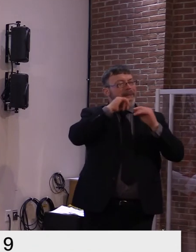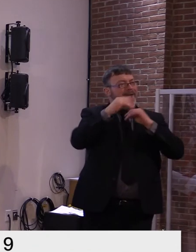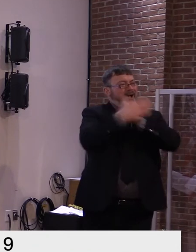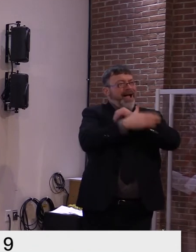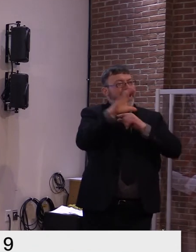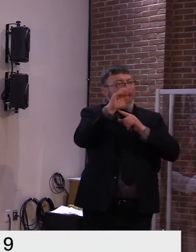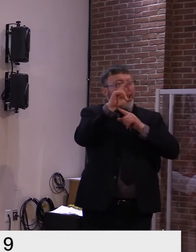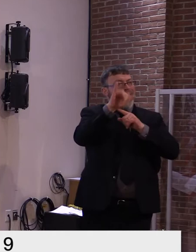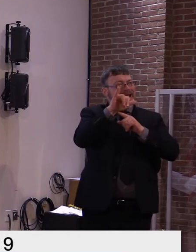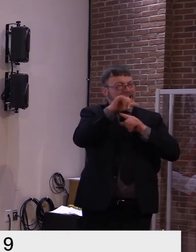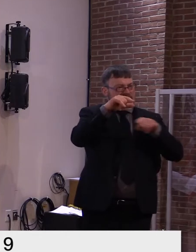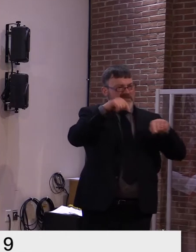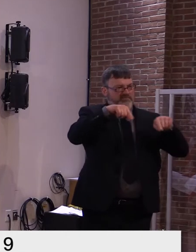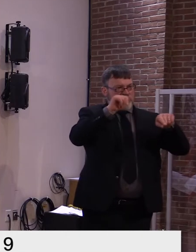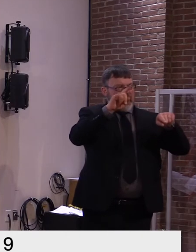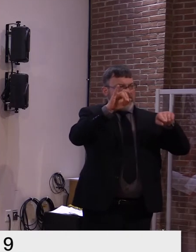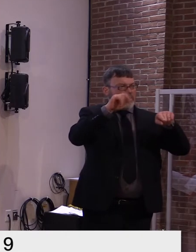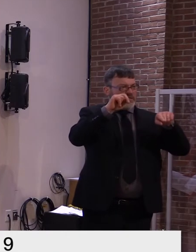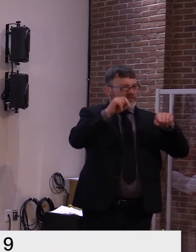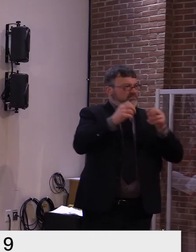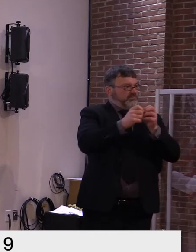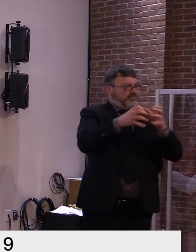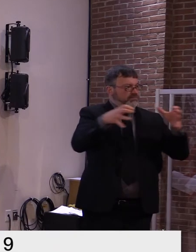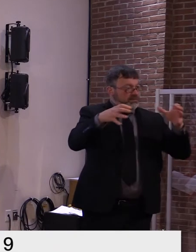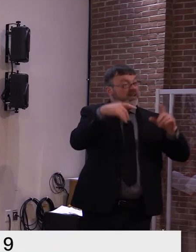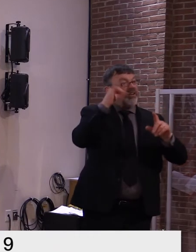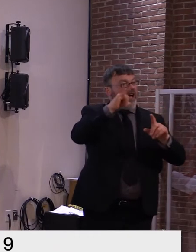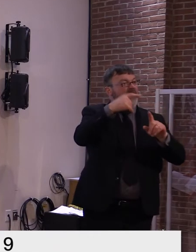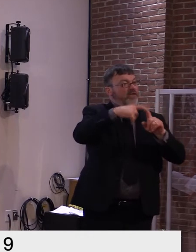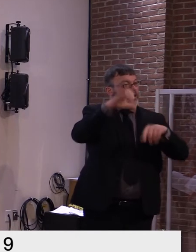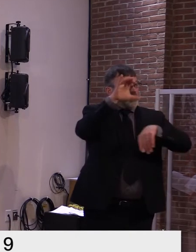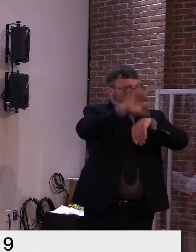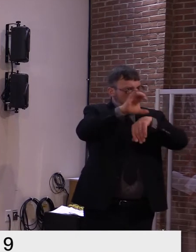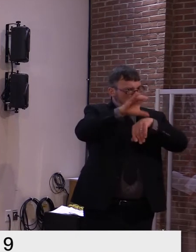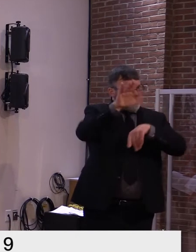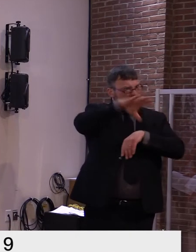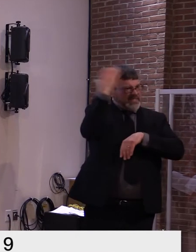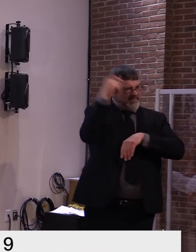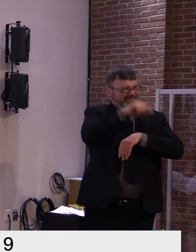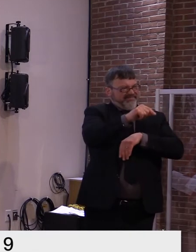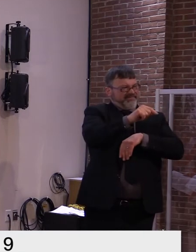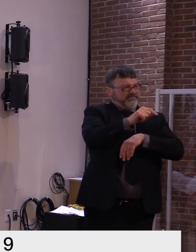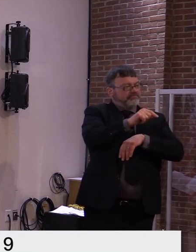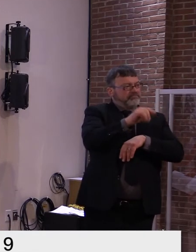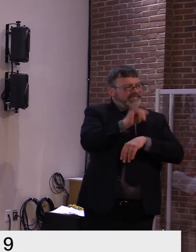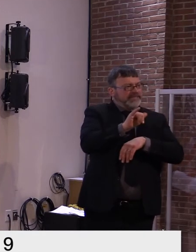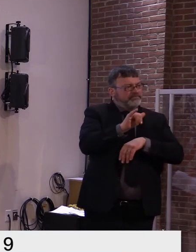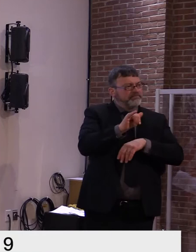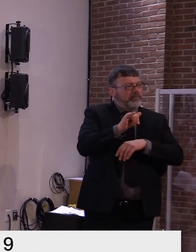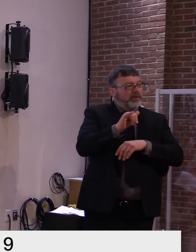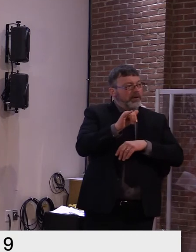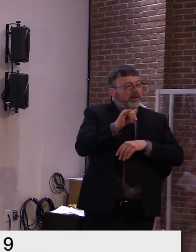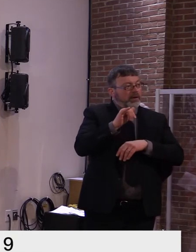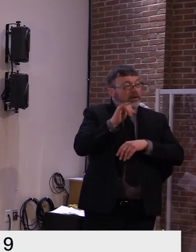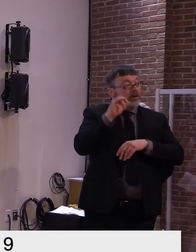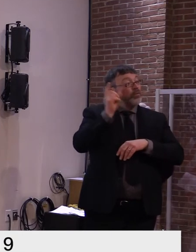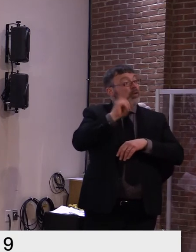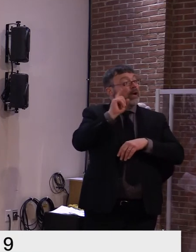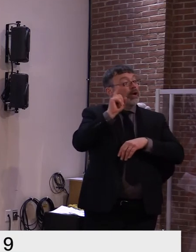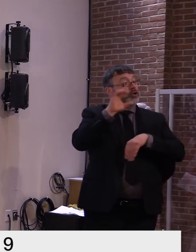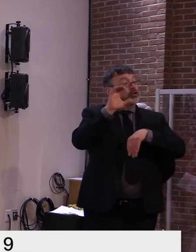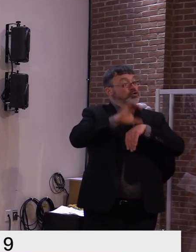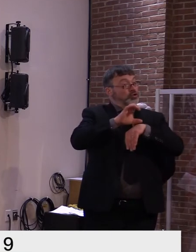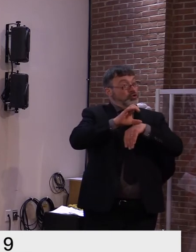And this church Christmas Eve gathering, was that the Victory Baptist Church, can you say? And were occupancy